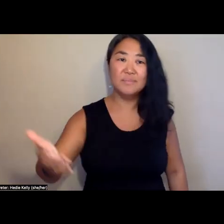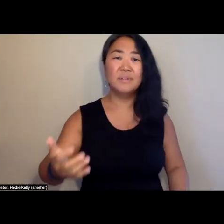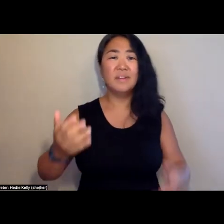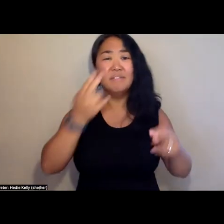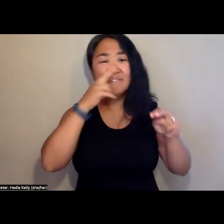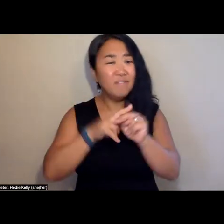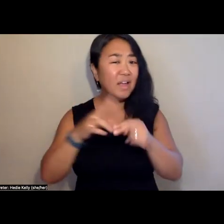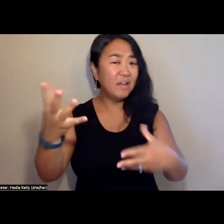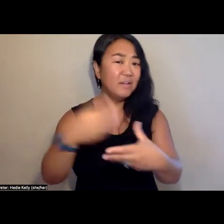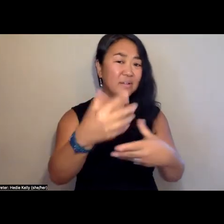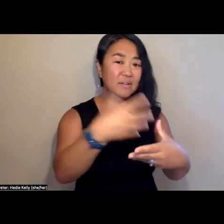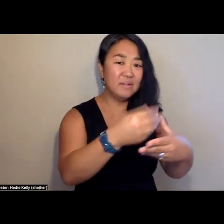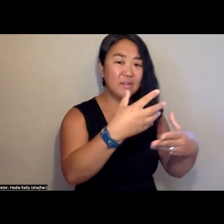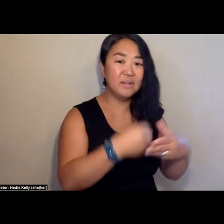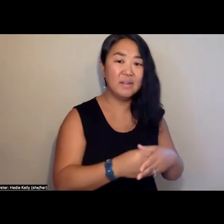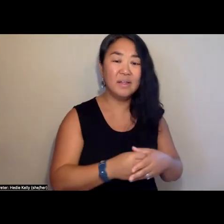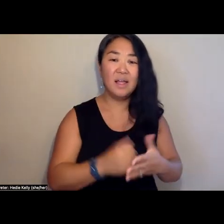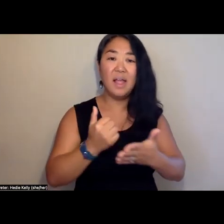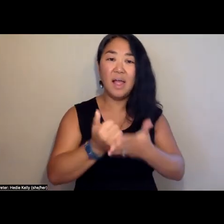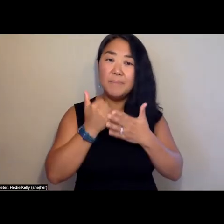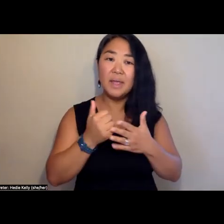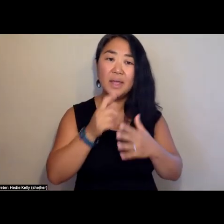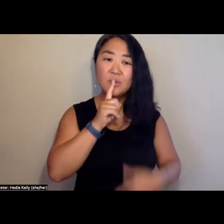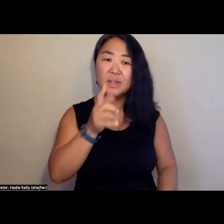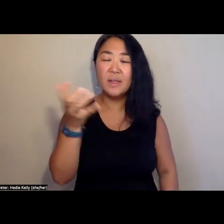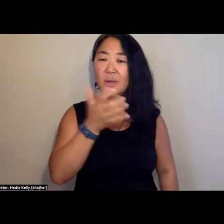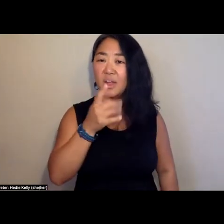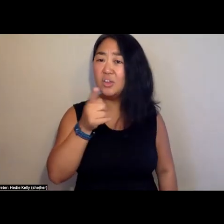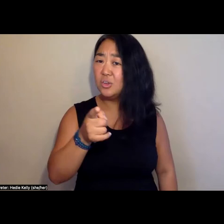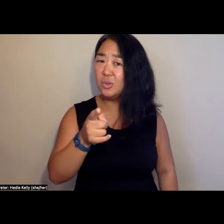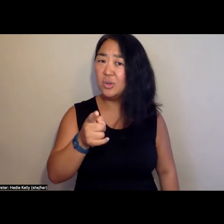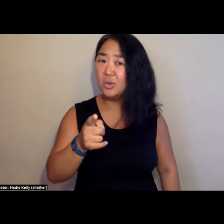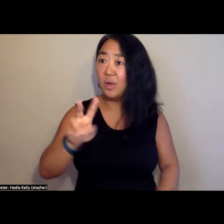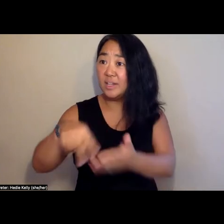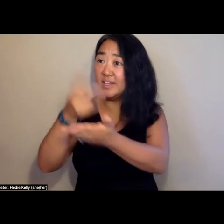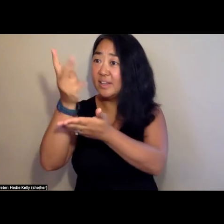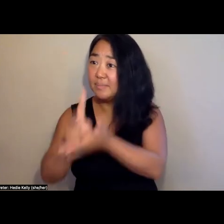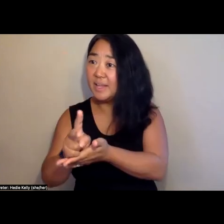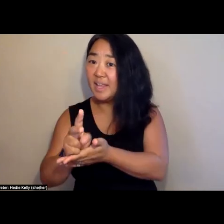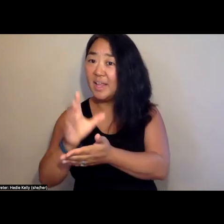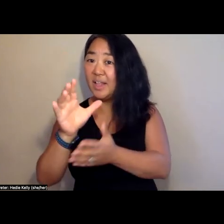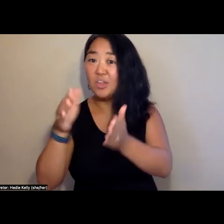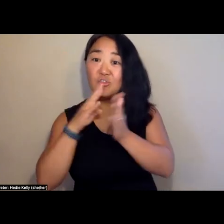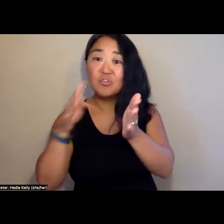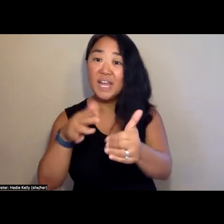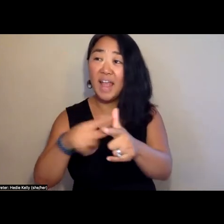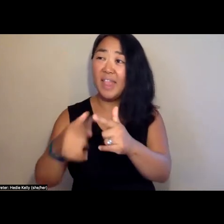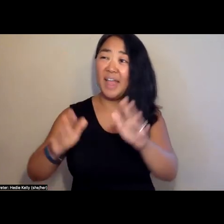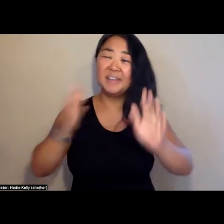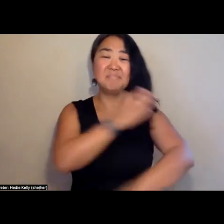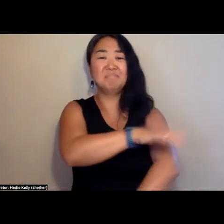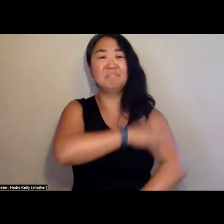up with your, you know. I think the fact that you took the spell in the creek and you laughed it off, right? That's